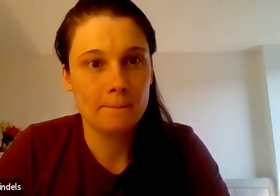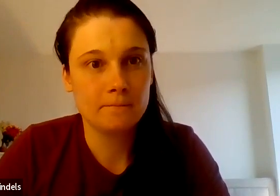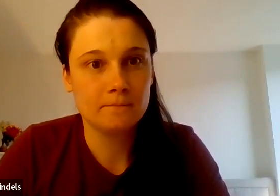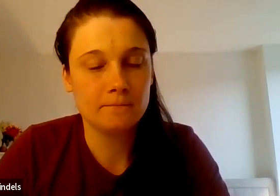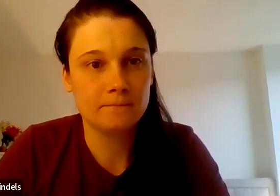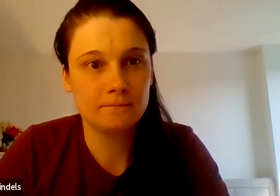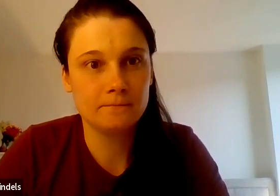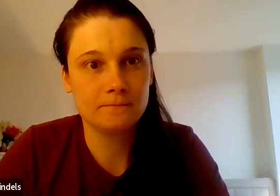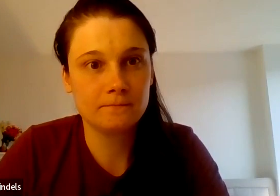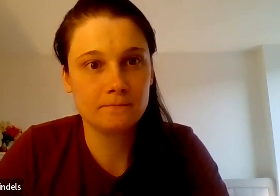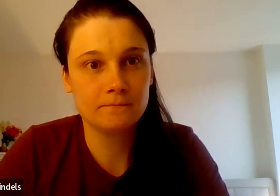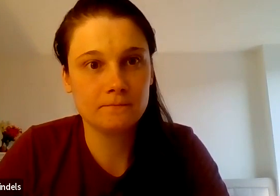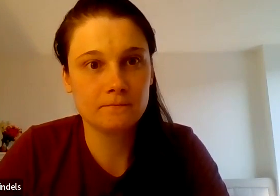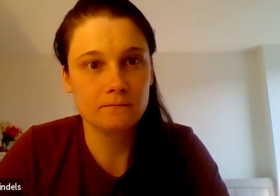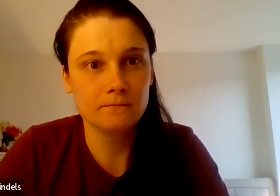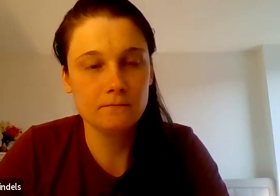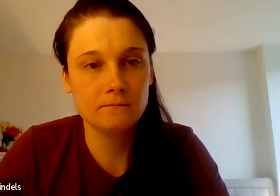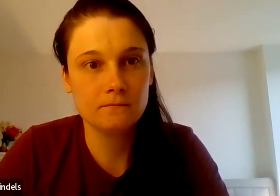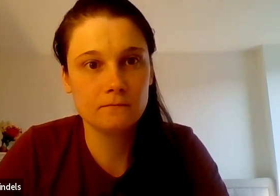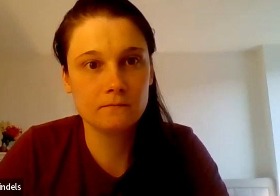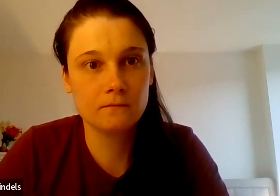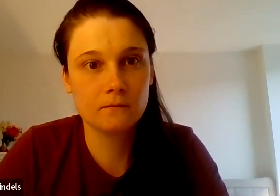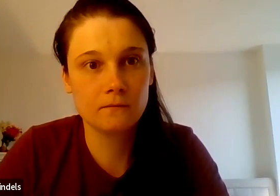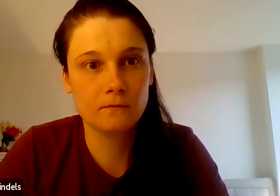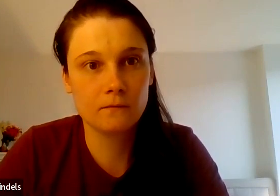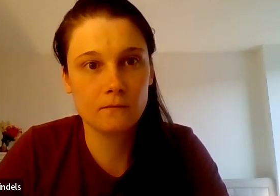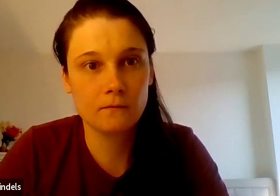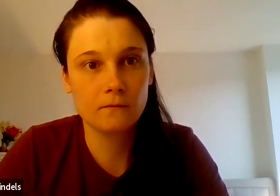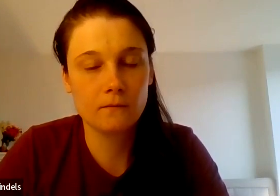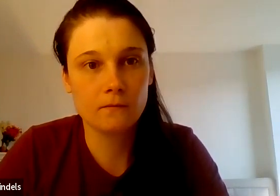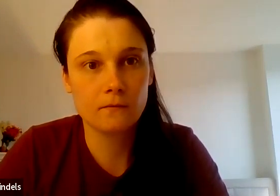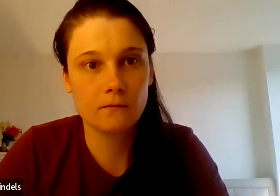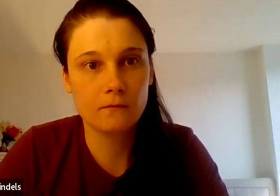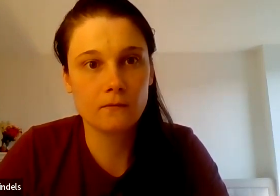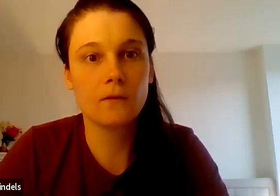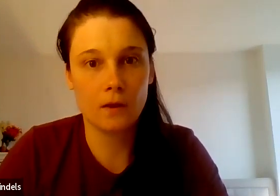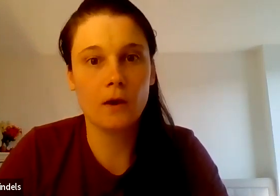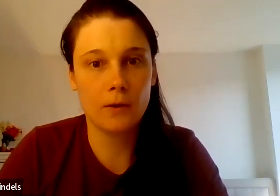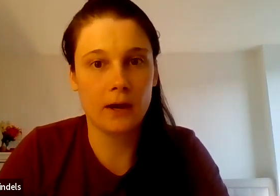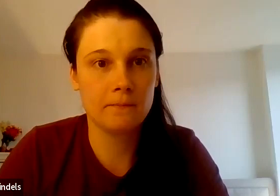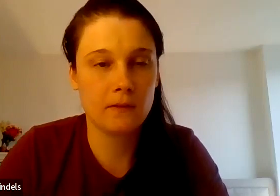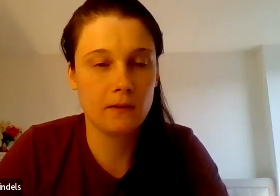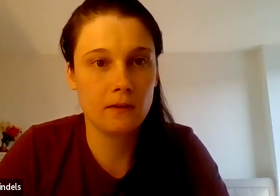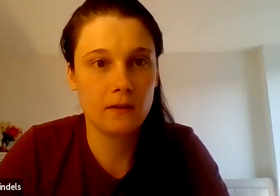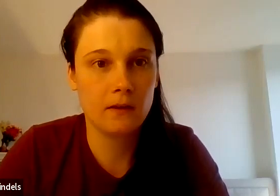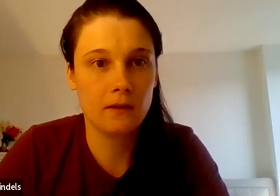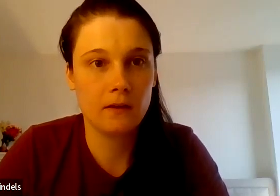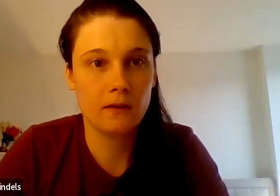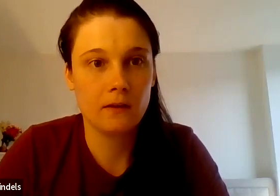you introduce yourself, always use the full name, spell it out. Okay. But then you can abbreviate it